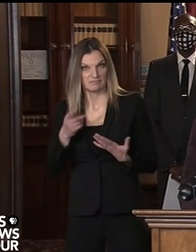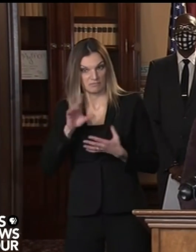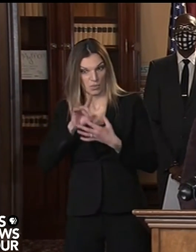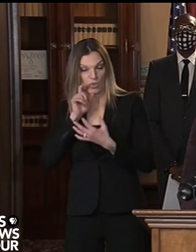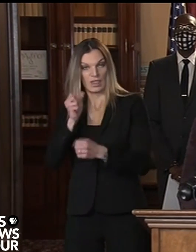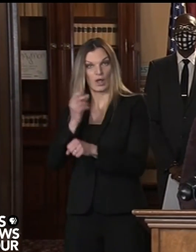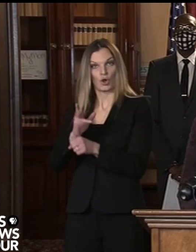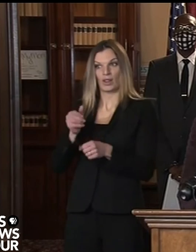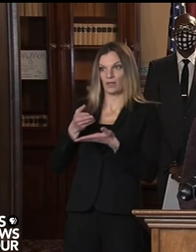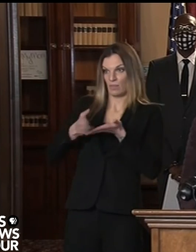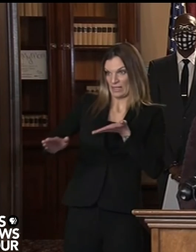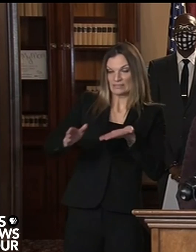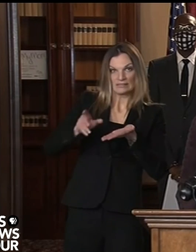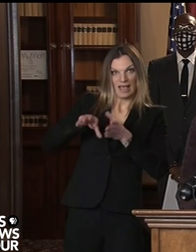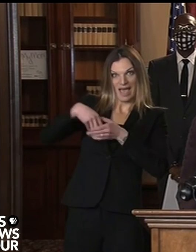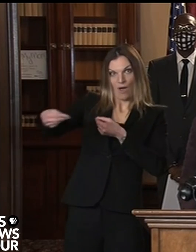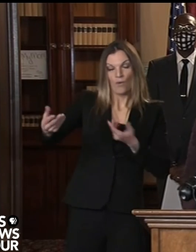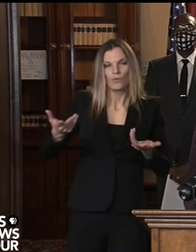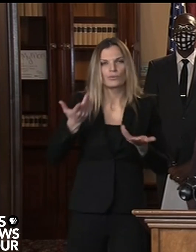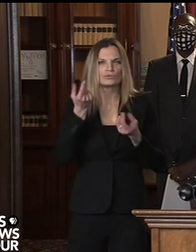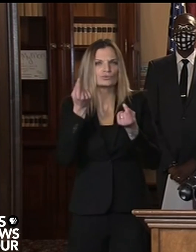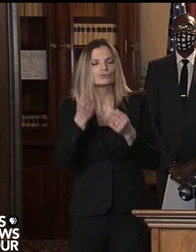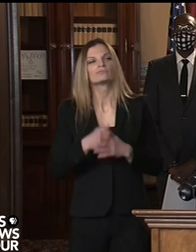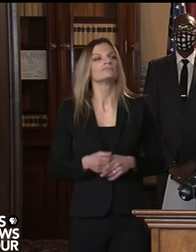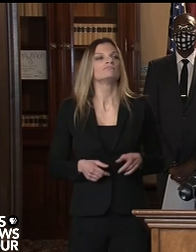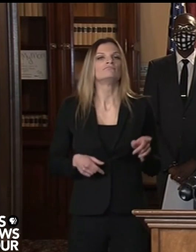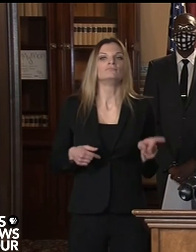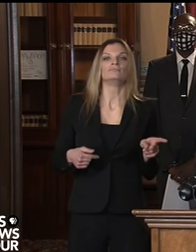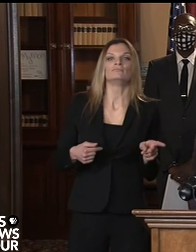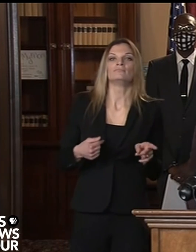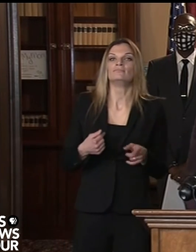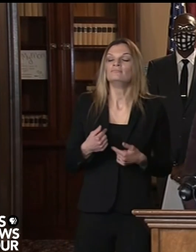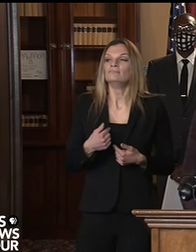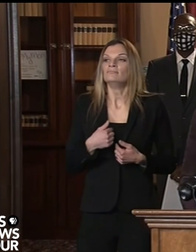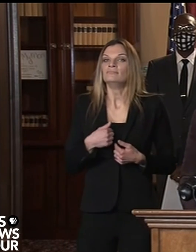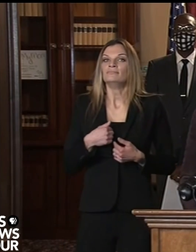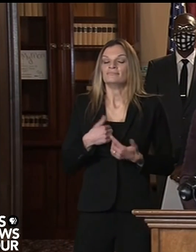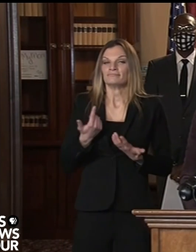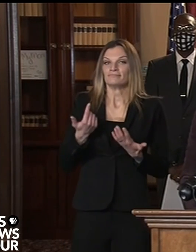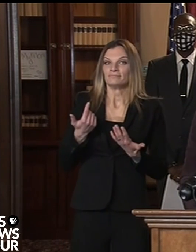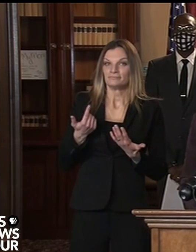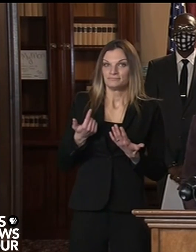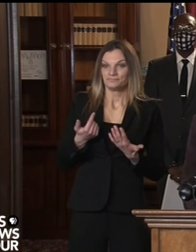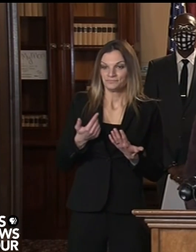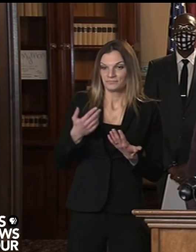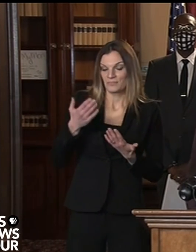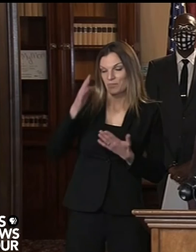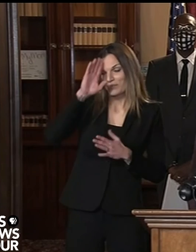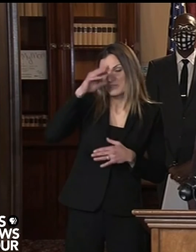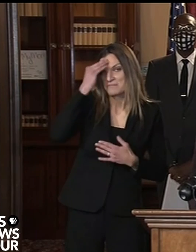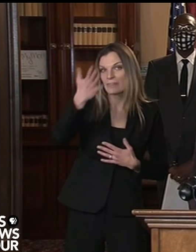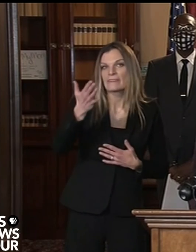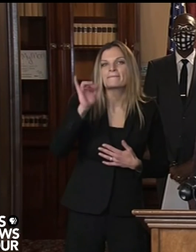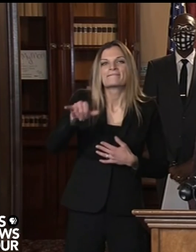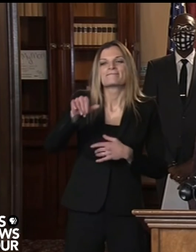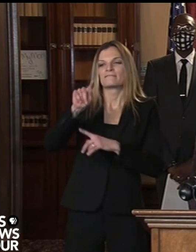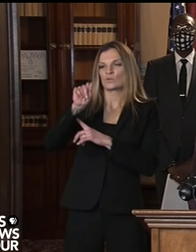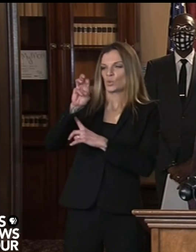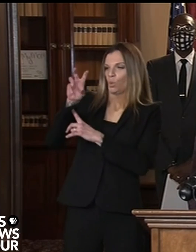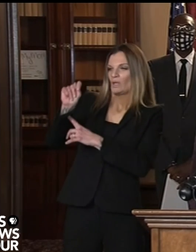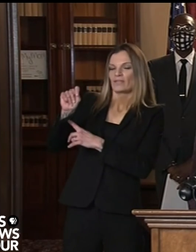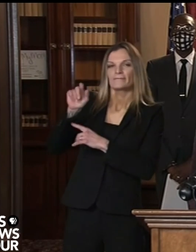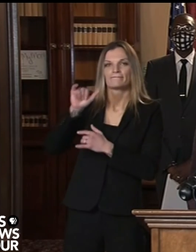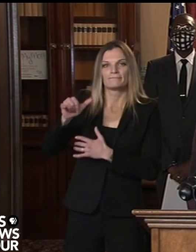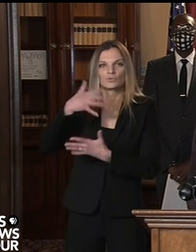consider? I appreciate the question. Zach, I'm not going to get in the habit of responding to every single tweet, or this would be a